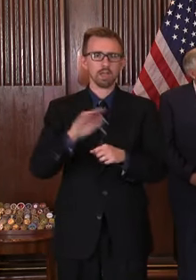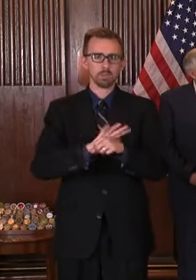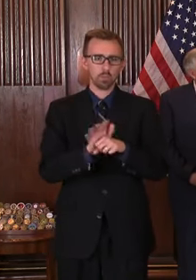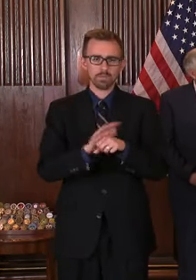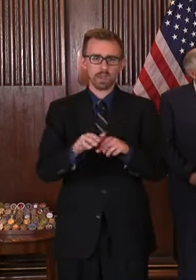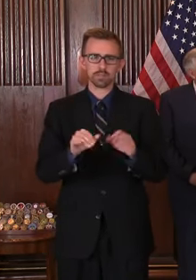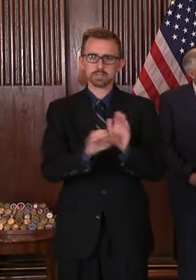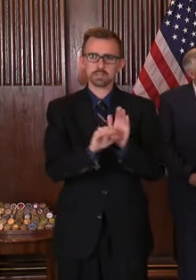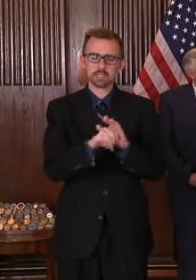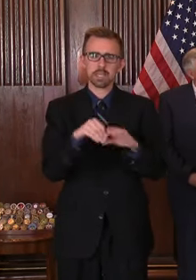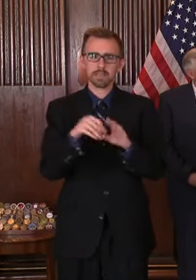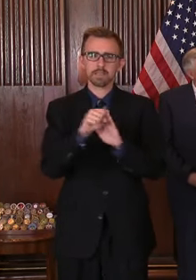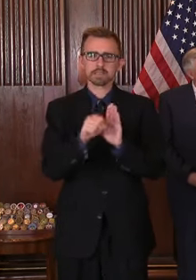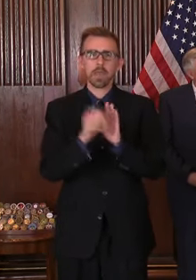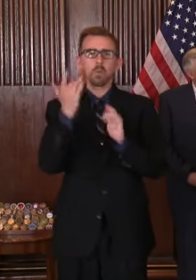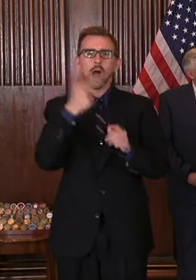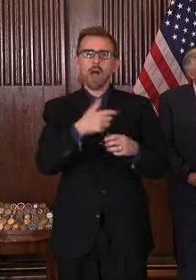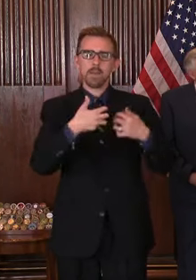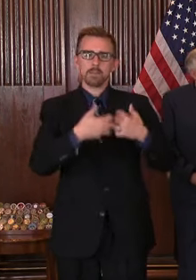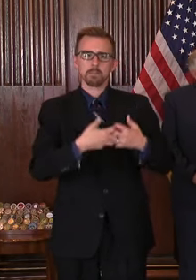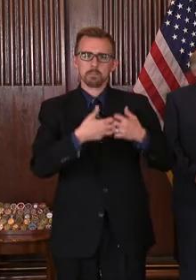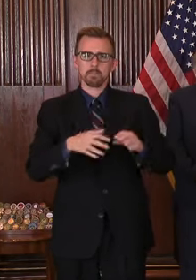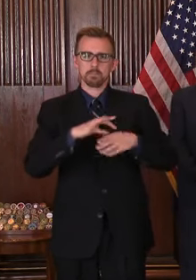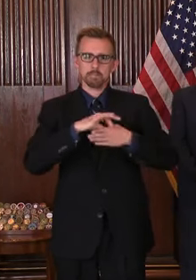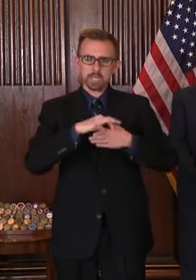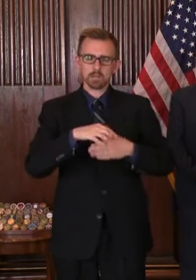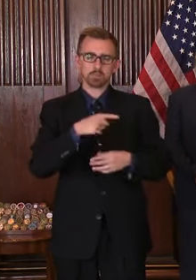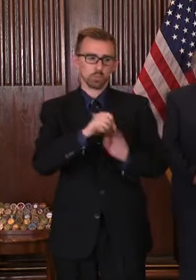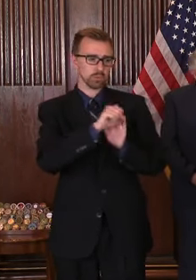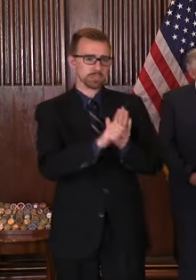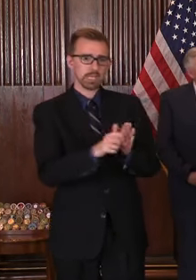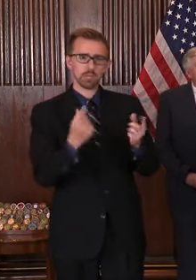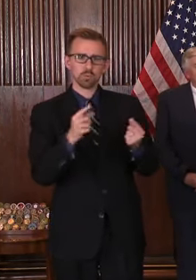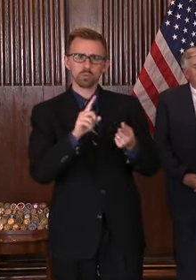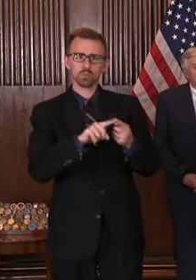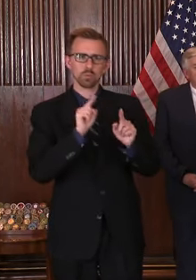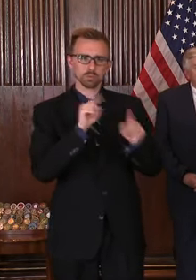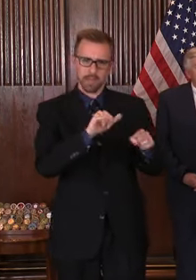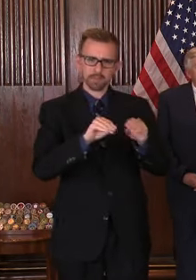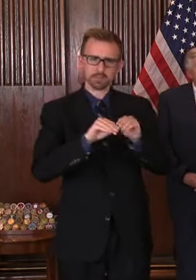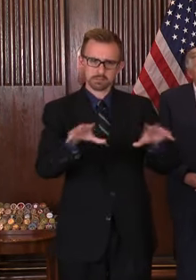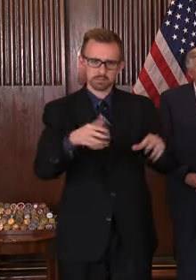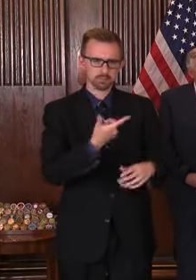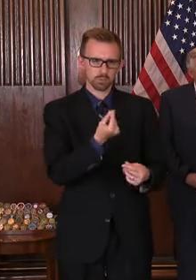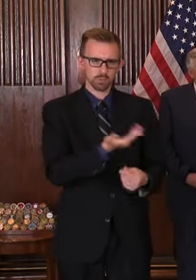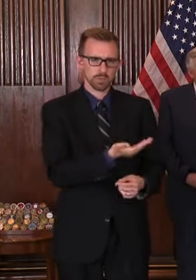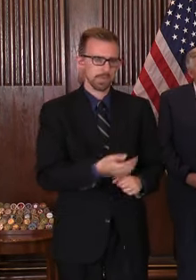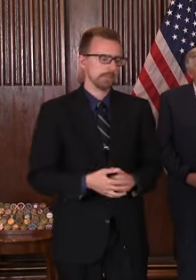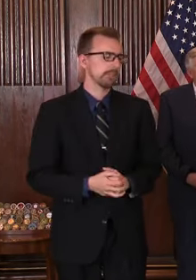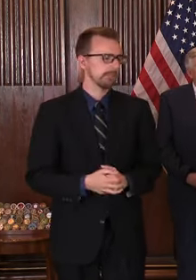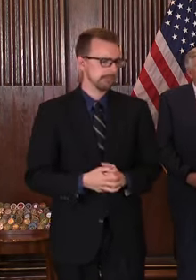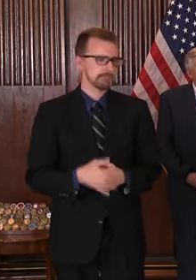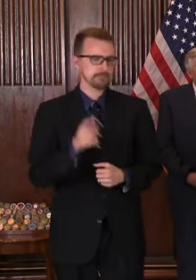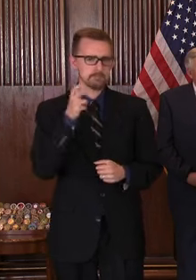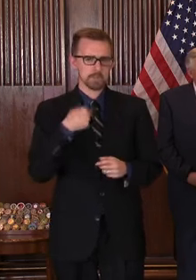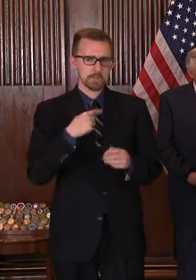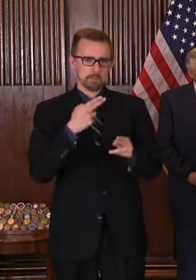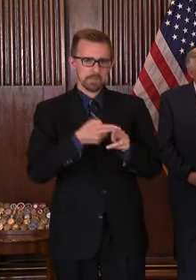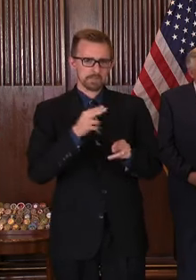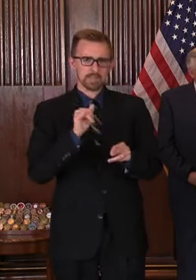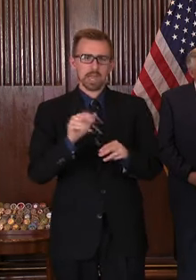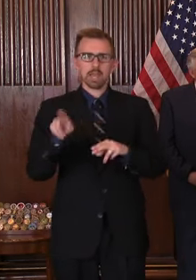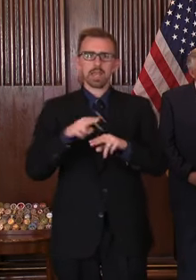state related to meat processing plants. What is the state doing to respond to these outbreaks? Well, Sebastian, you heard me mention earlier that the